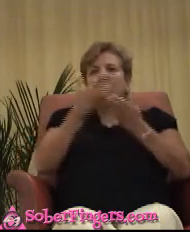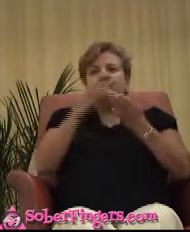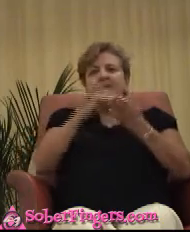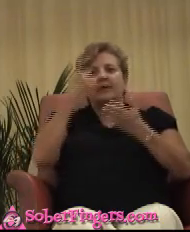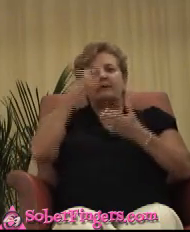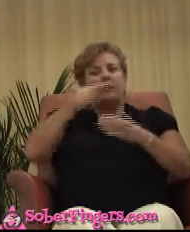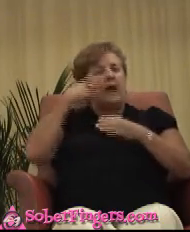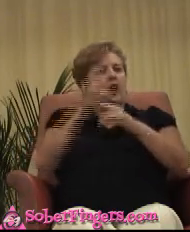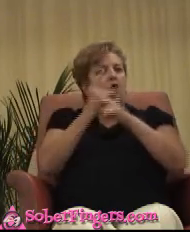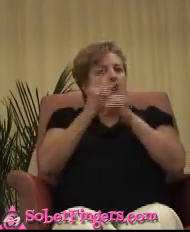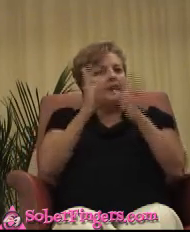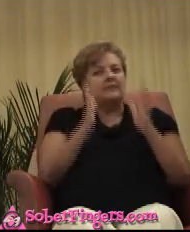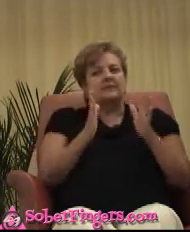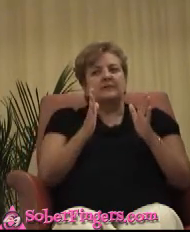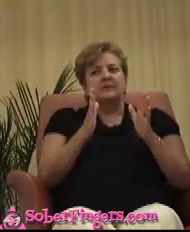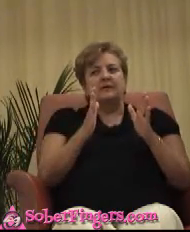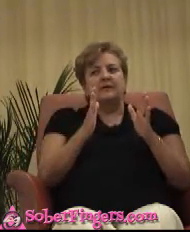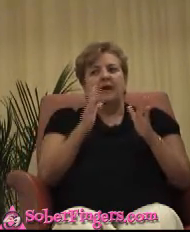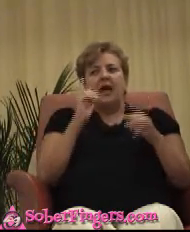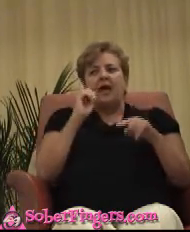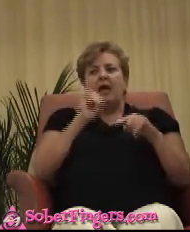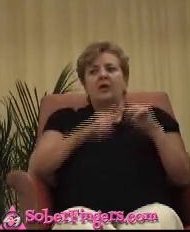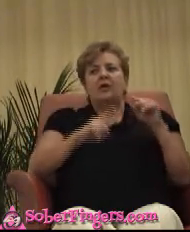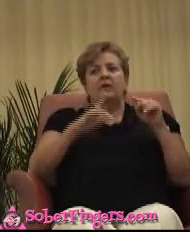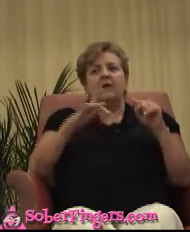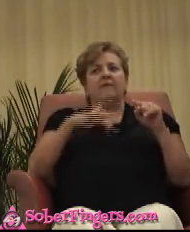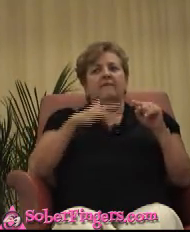And I couldn't have felt any worse at the time. I just couldn't have felt more defeated.